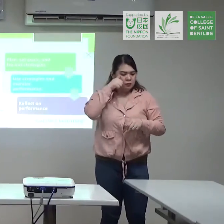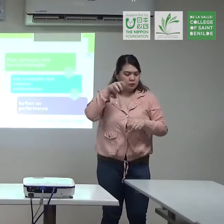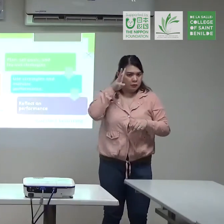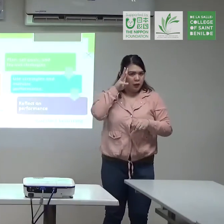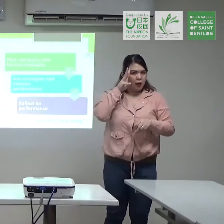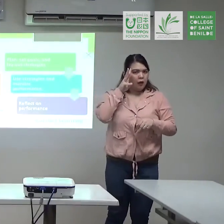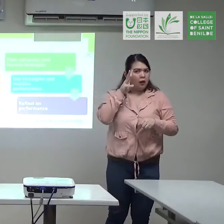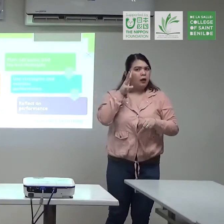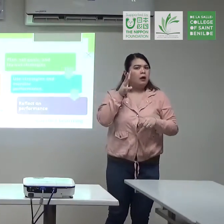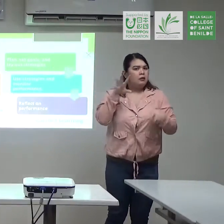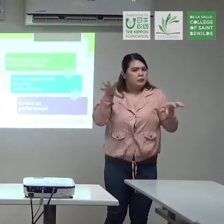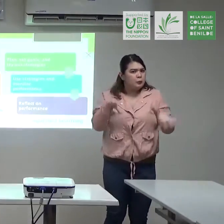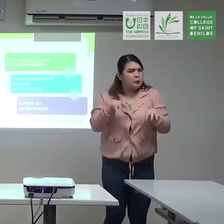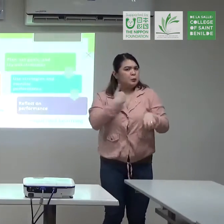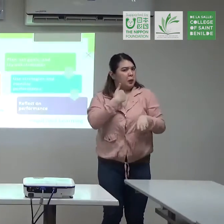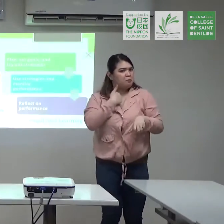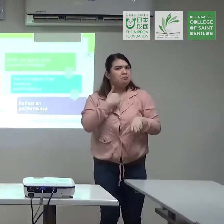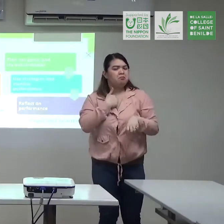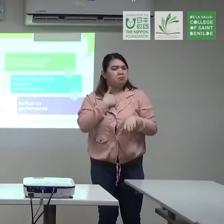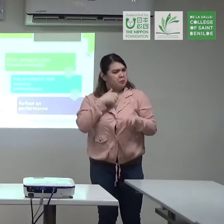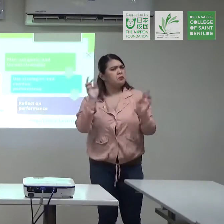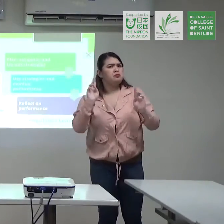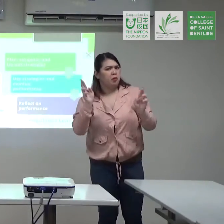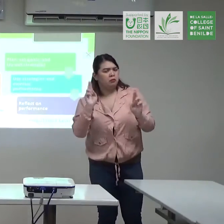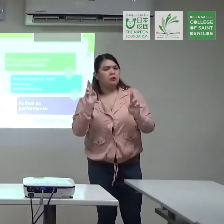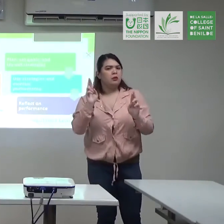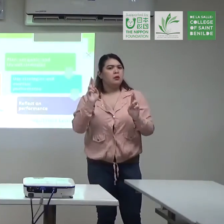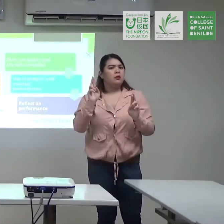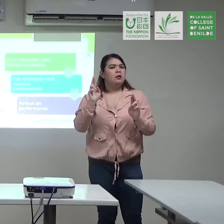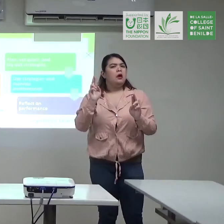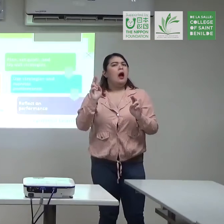self-awareness na effort to think about your